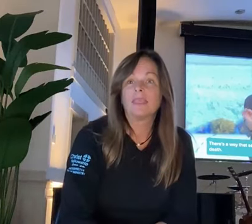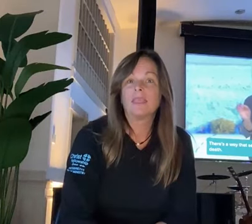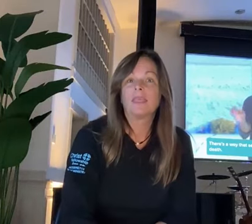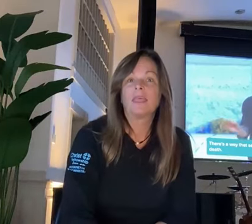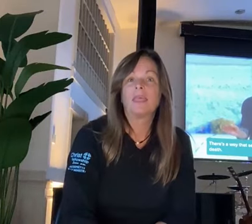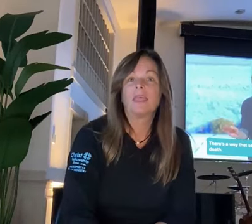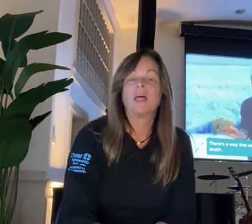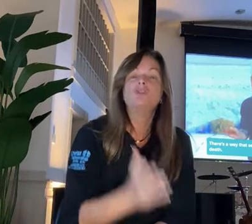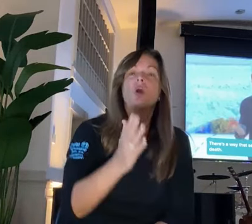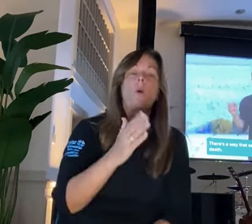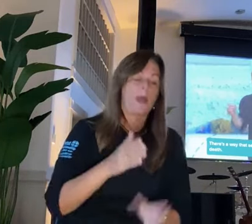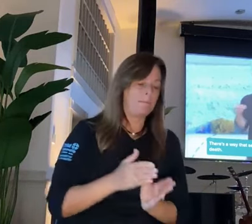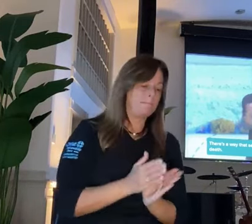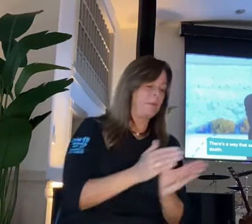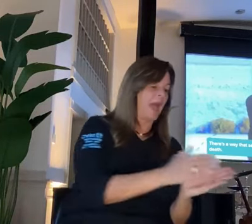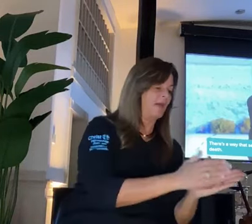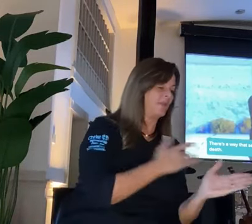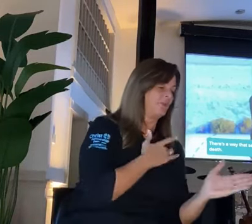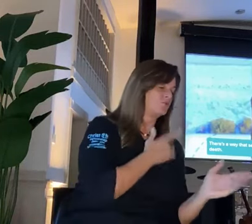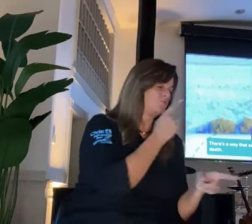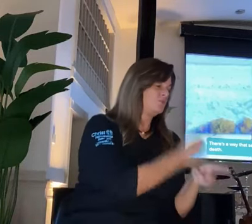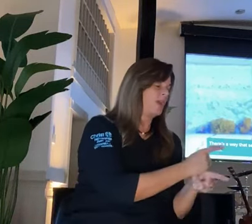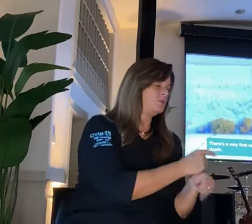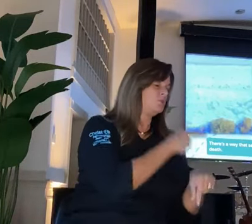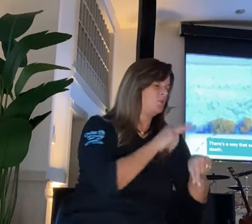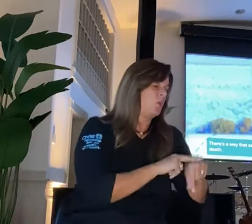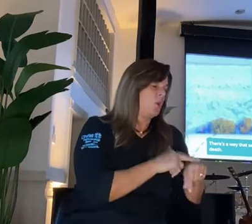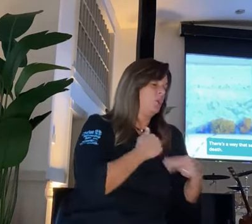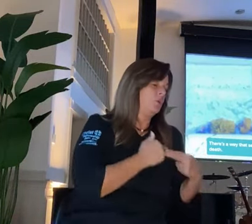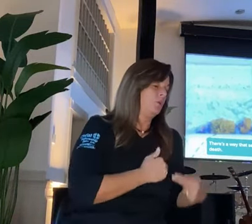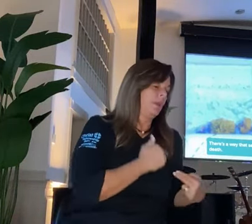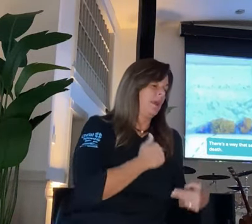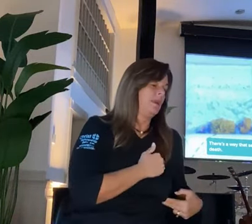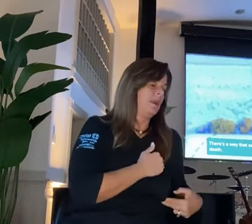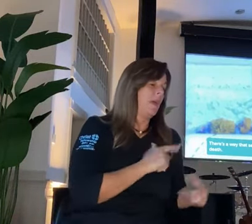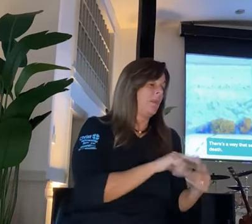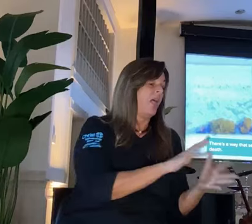seems right to a person, but the end leads to death.